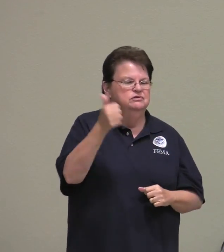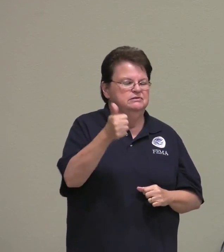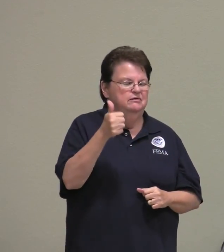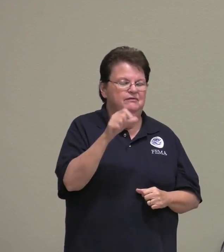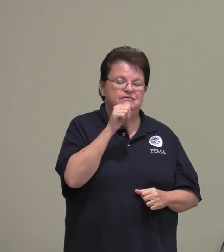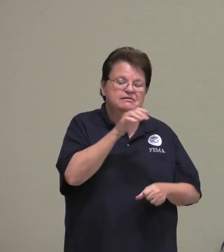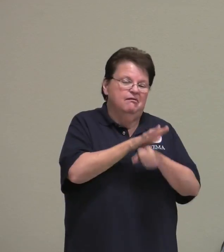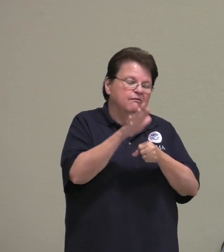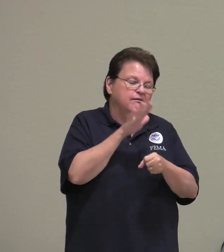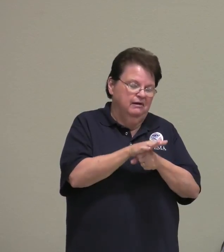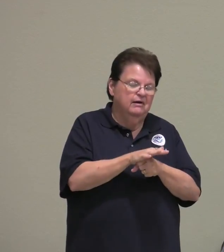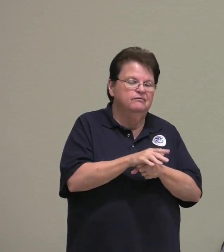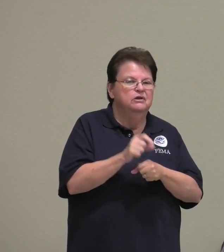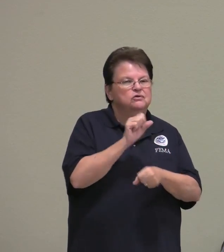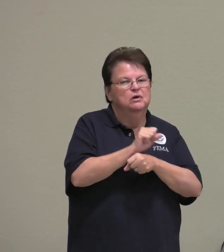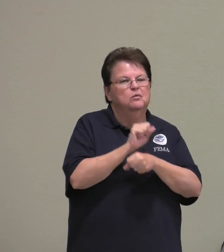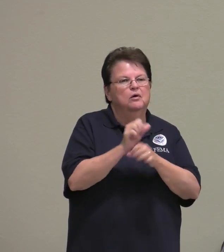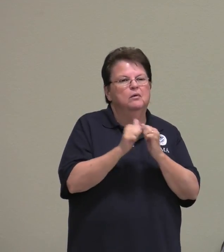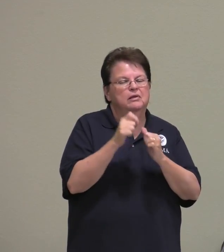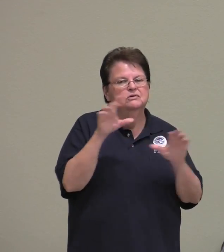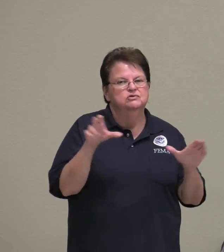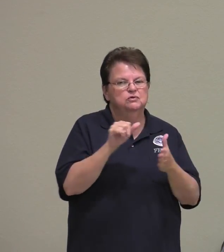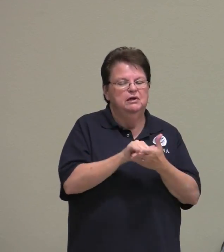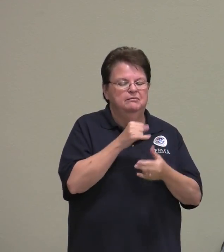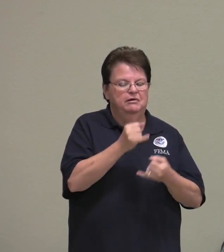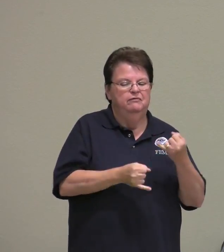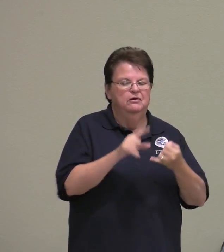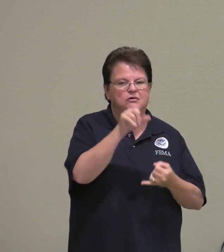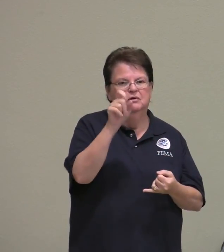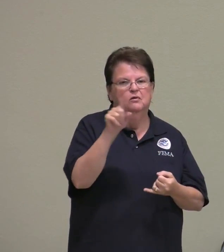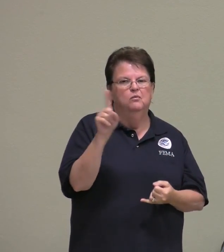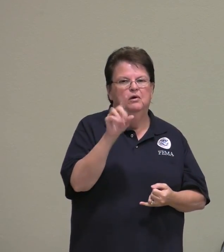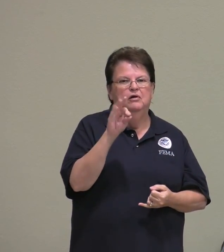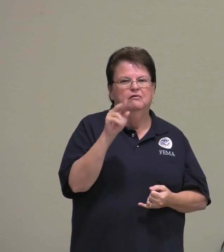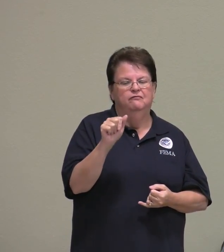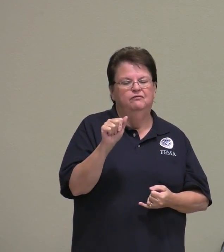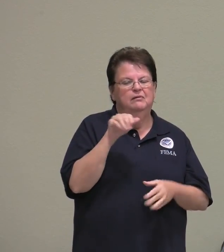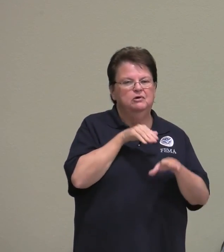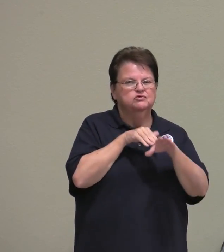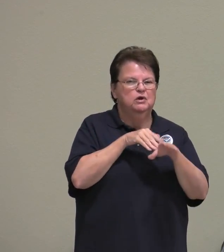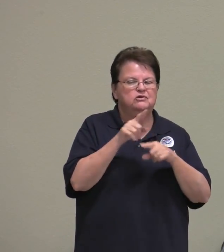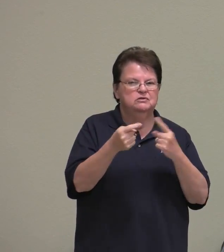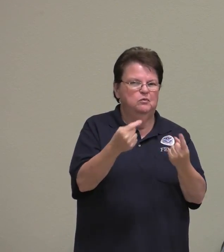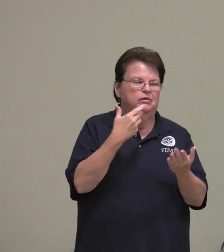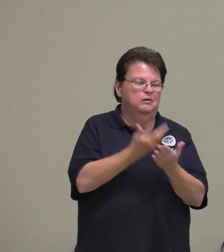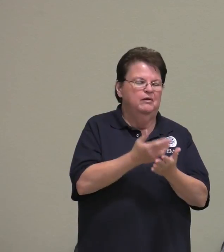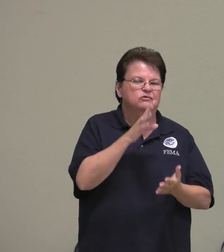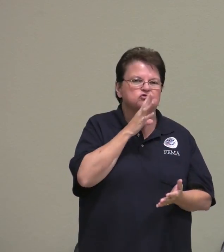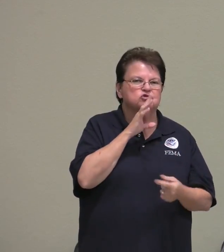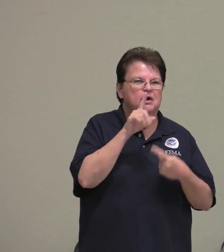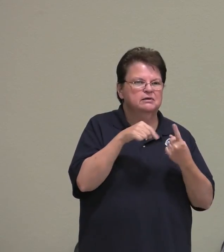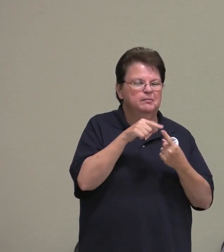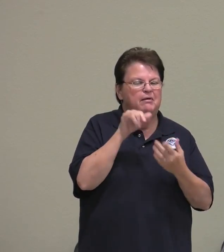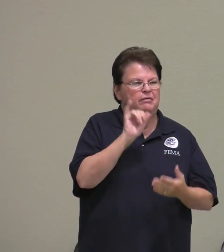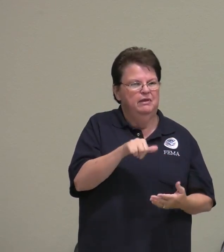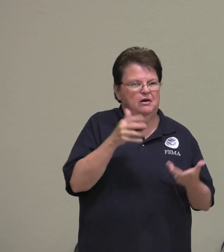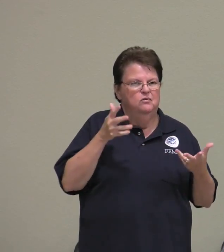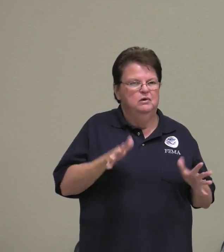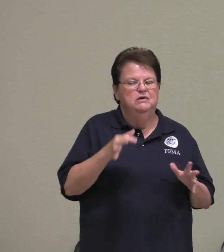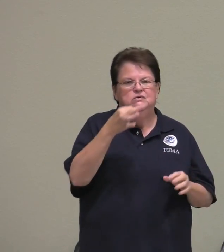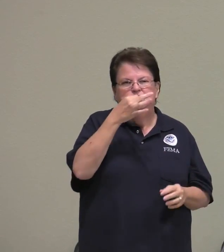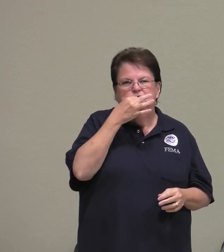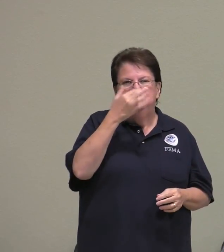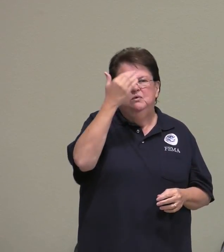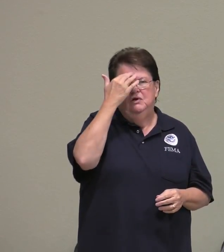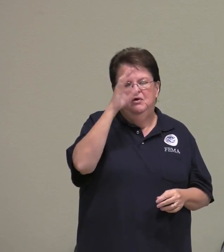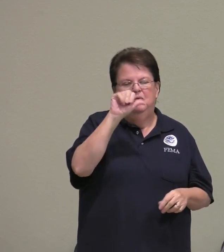not enough then you can work with us to do that. Finally, where are the FEMA trailers? When are they going to be here? I think I talked to you all about that. As soon